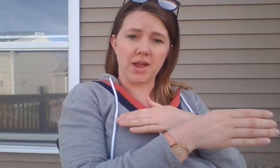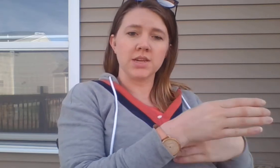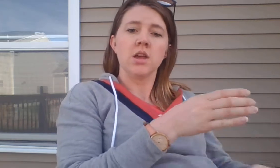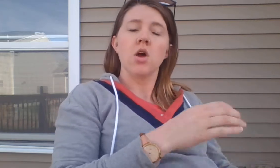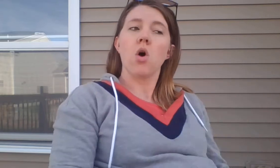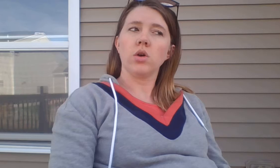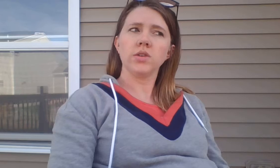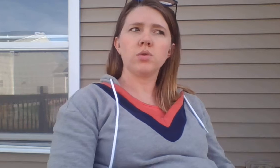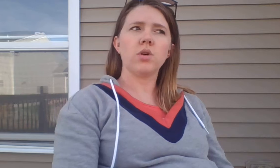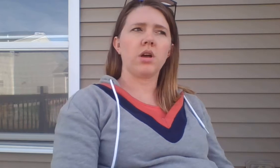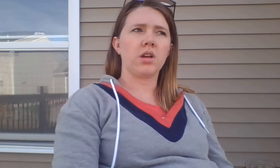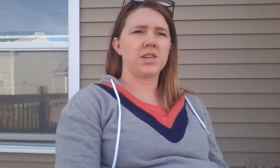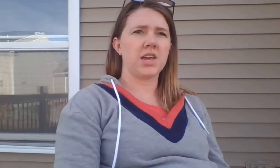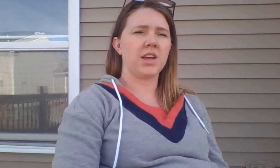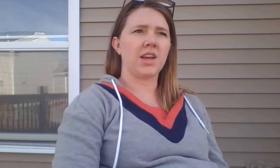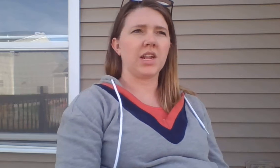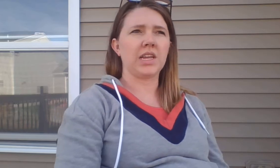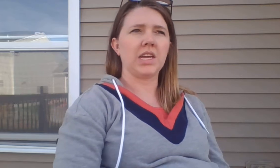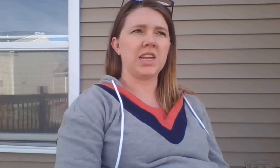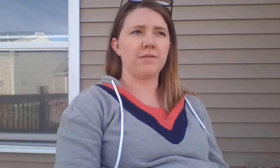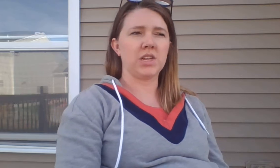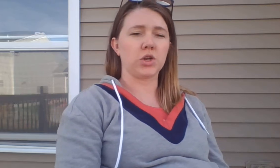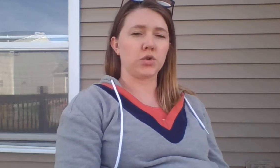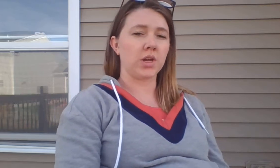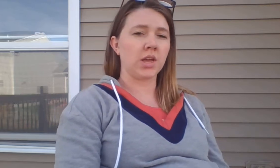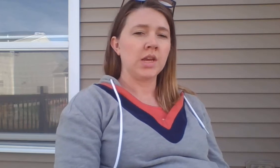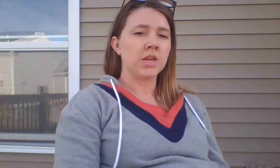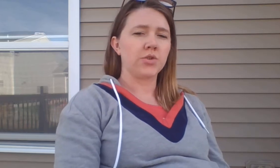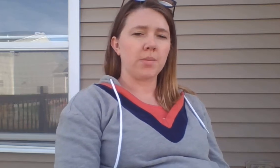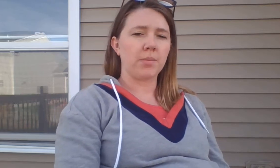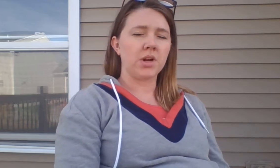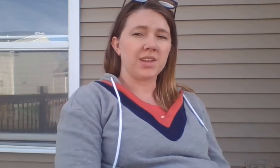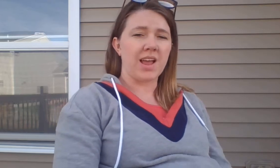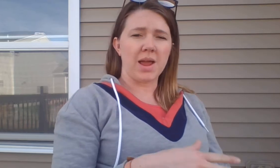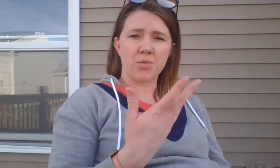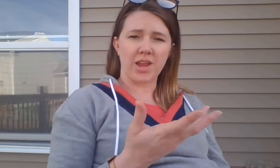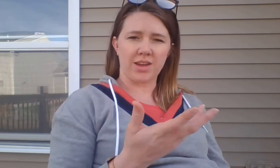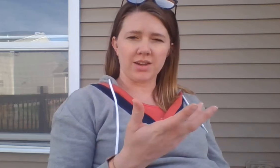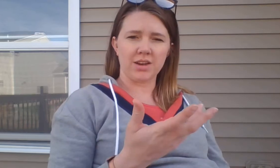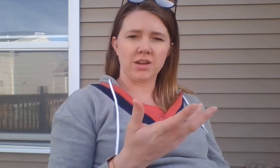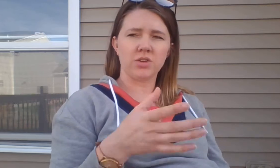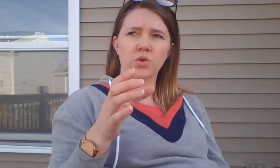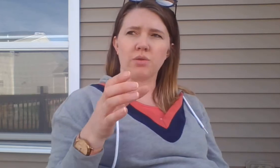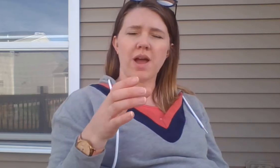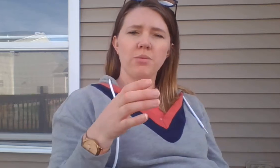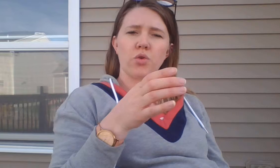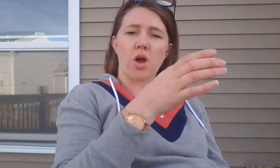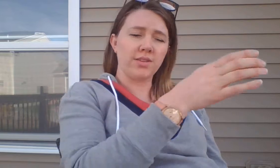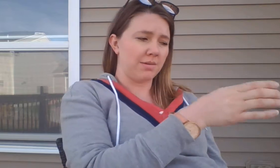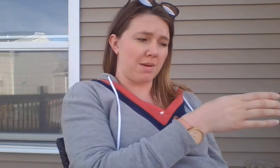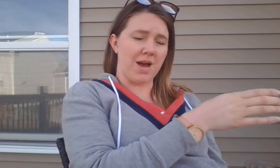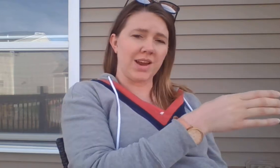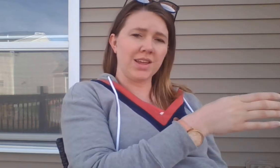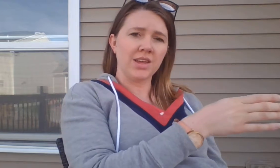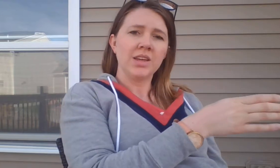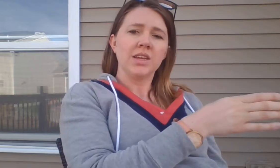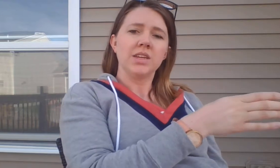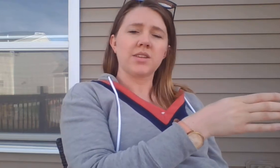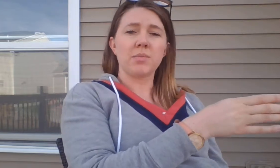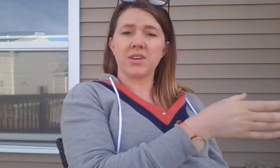mind. Also, like a nifty little trick to remember is I'm right-handed. So if I'm crossing my body, something